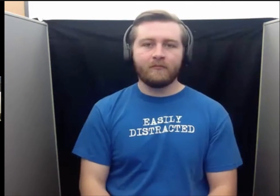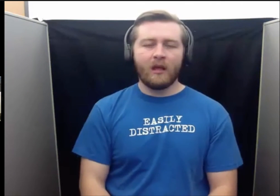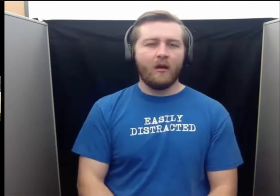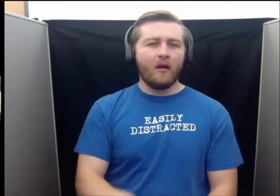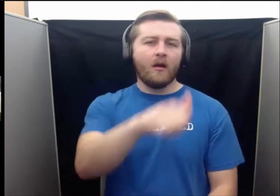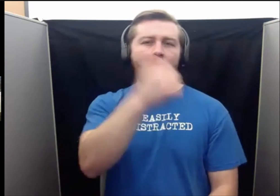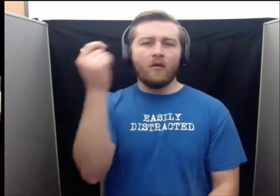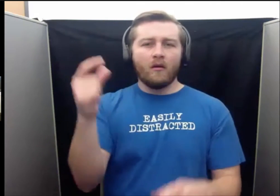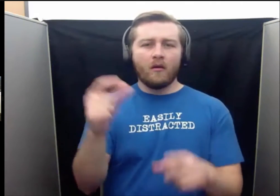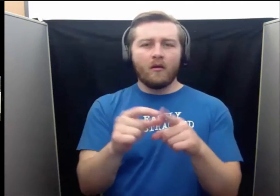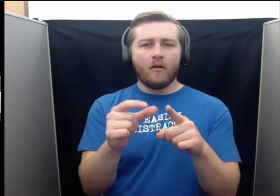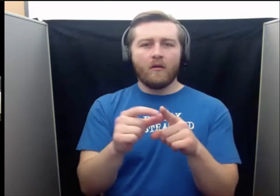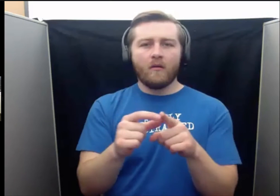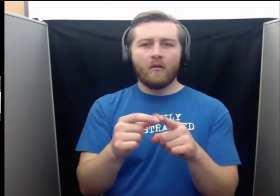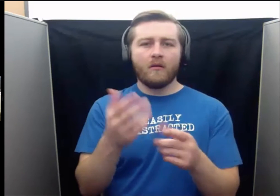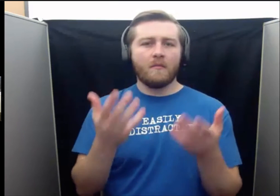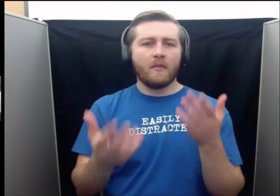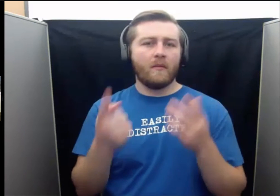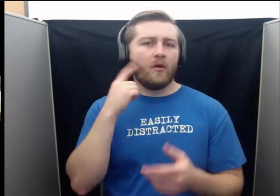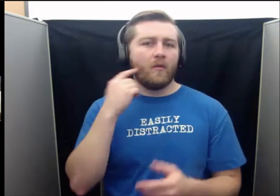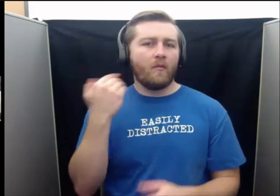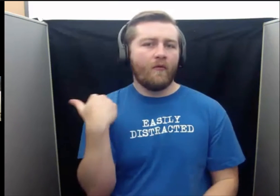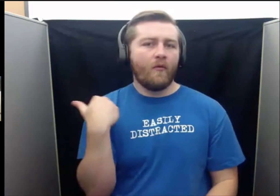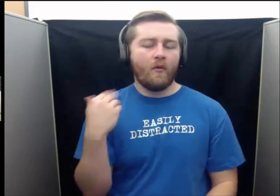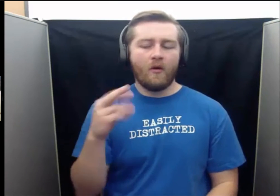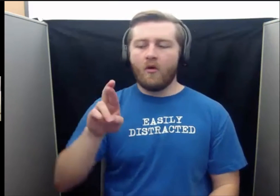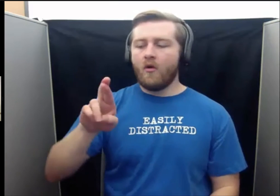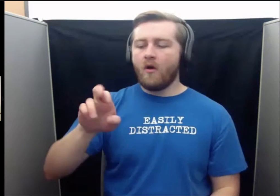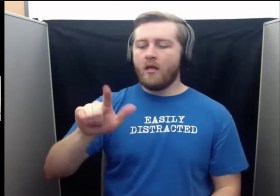regular basis, relative humidity.